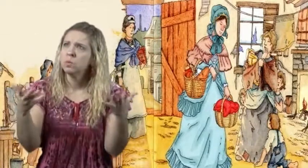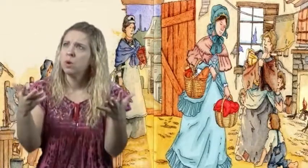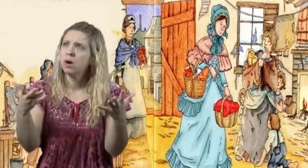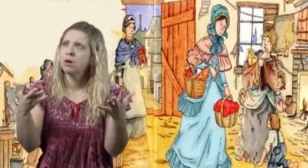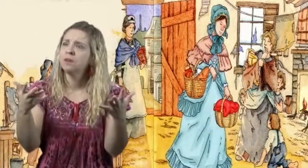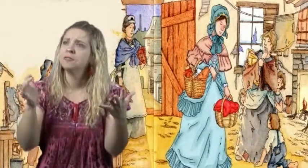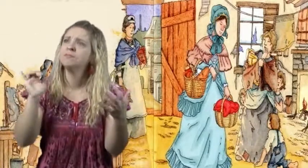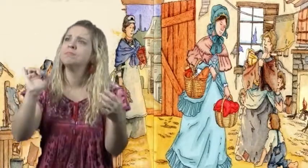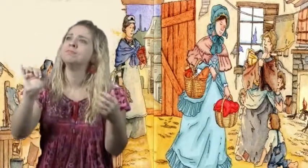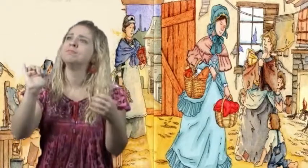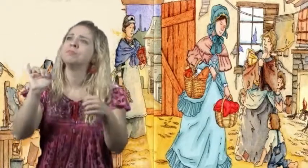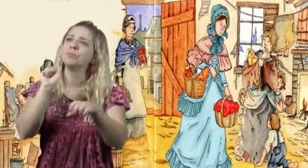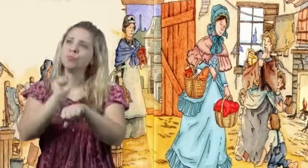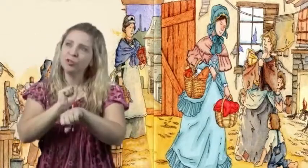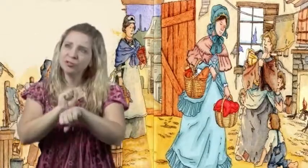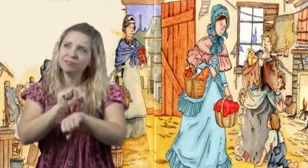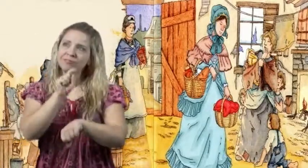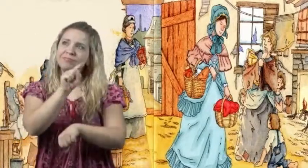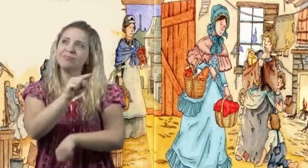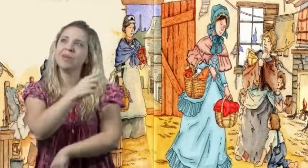"This was God's work for me," she wrote.